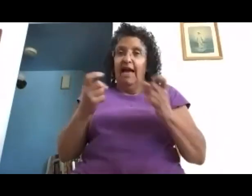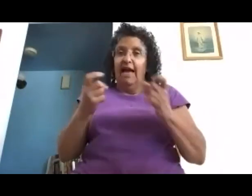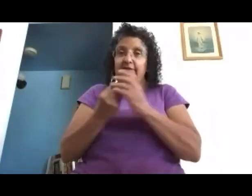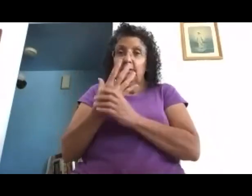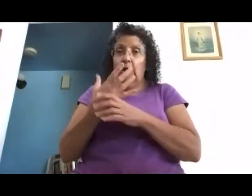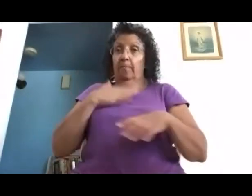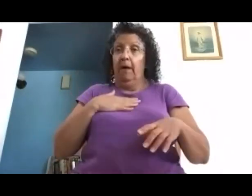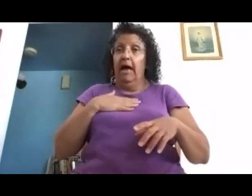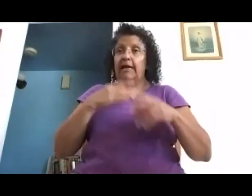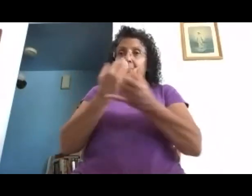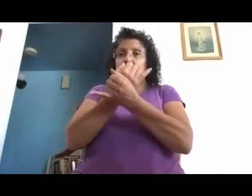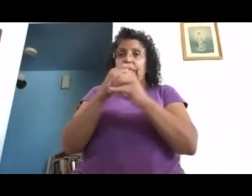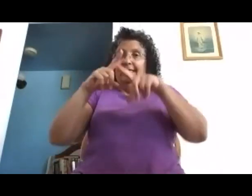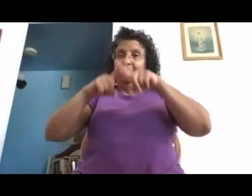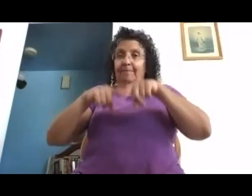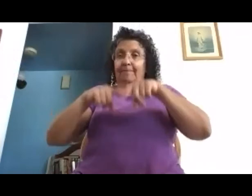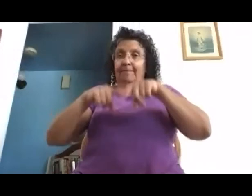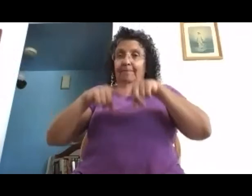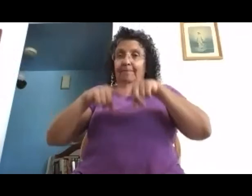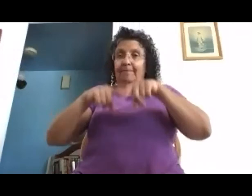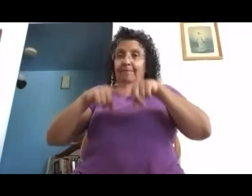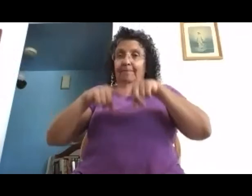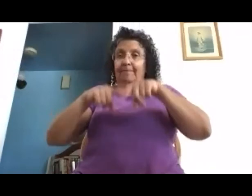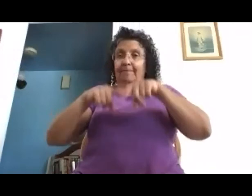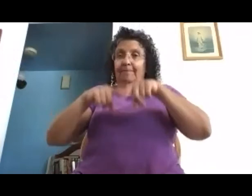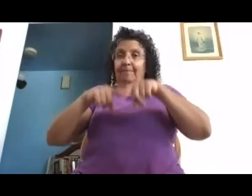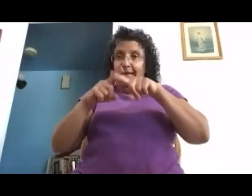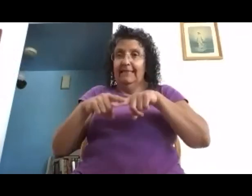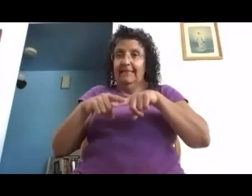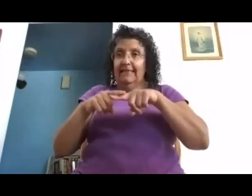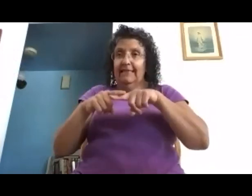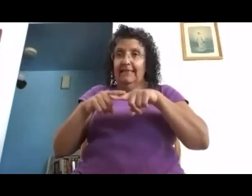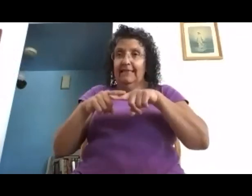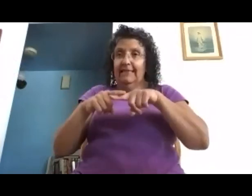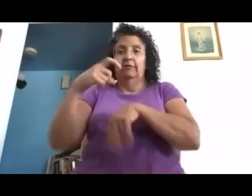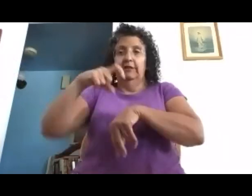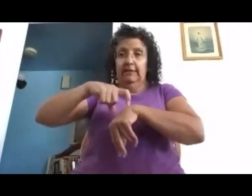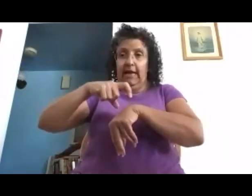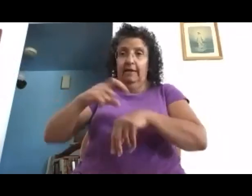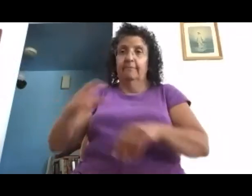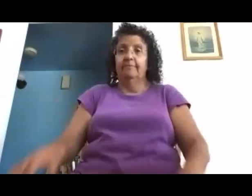is sprouting time, how long it takes to sprout.